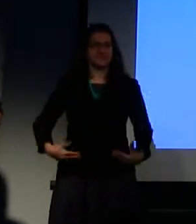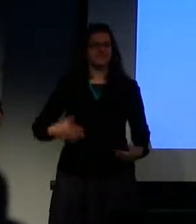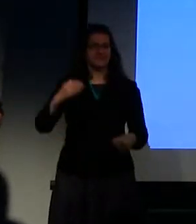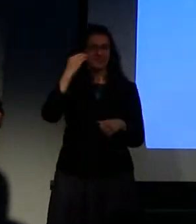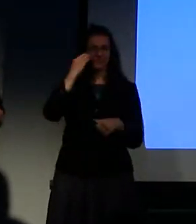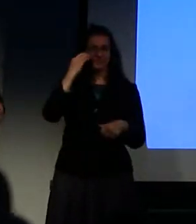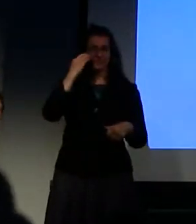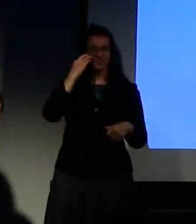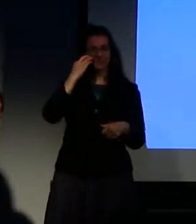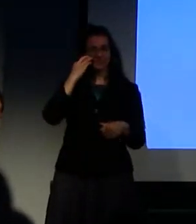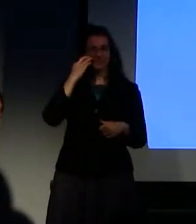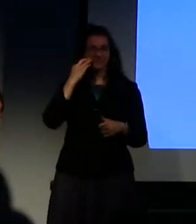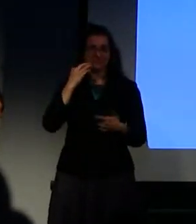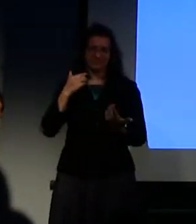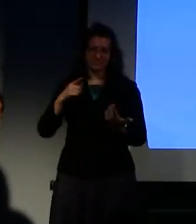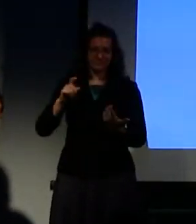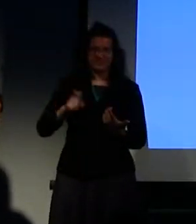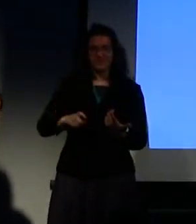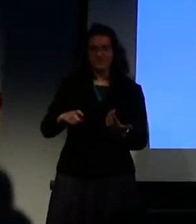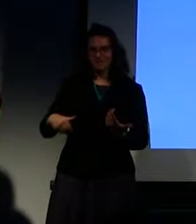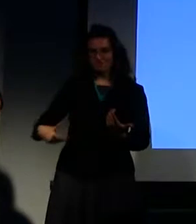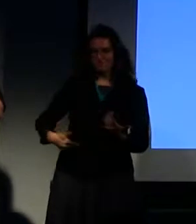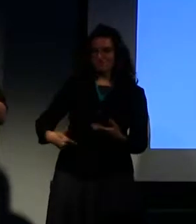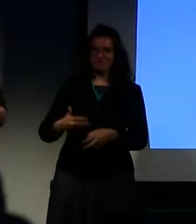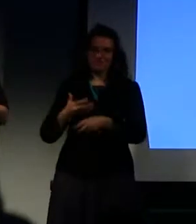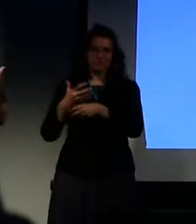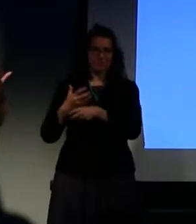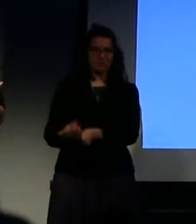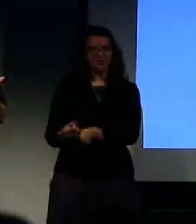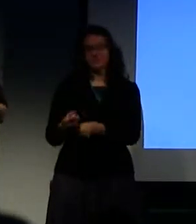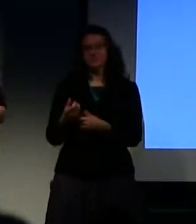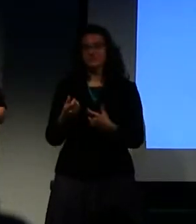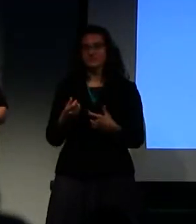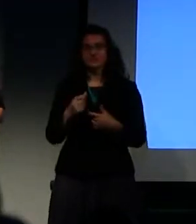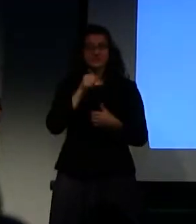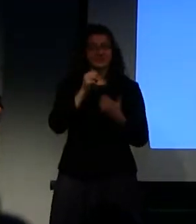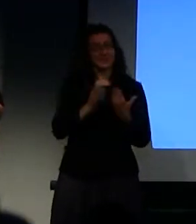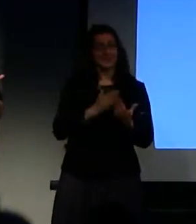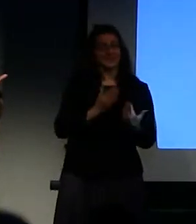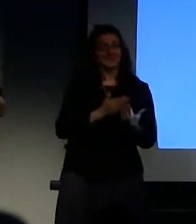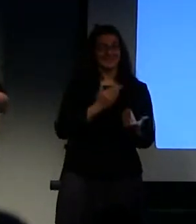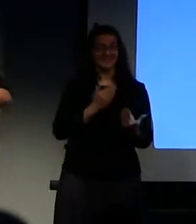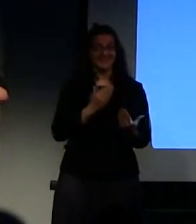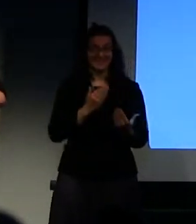trust that, which is not easy at first, because